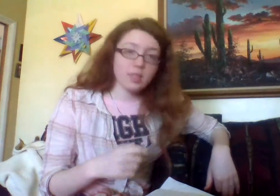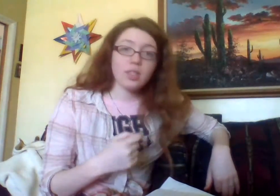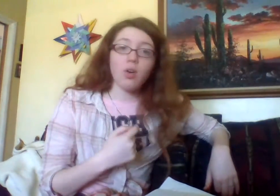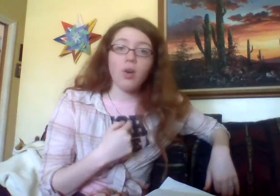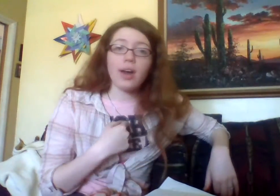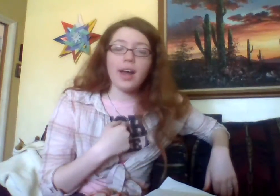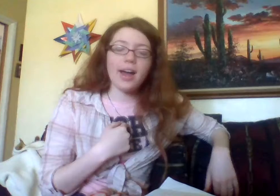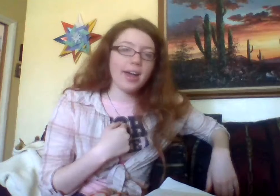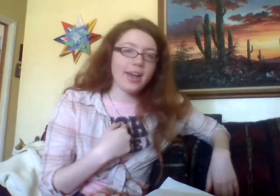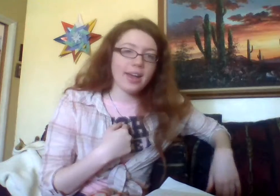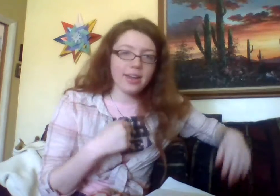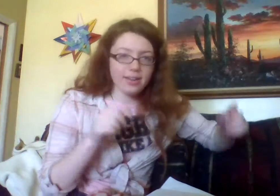Or